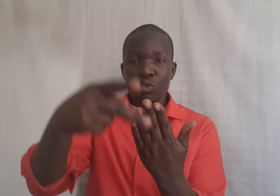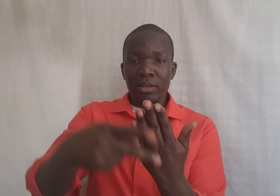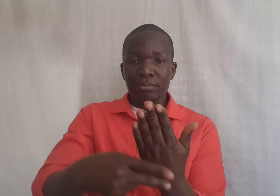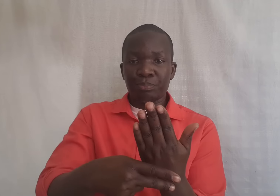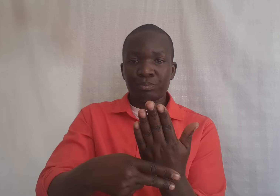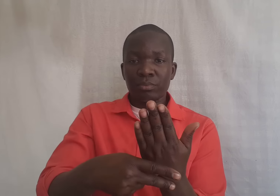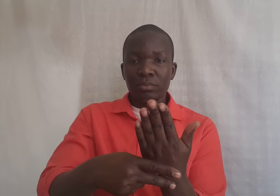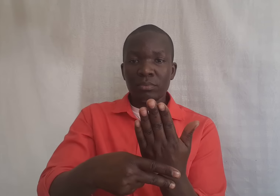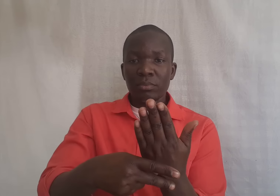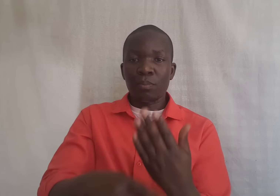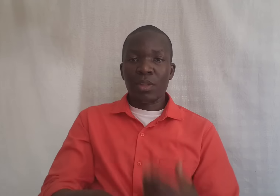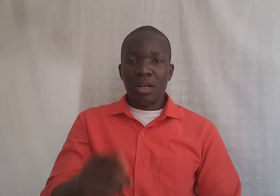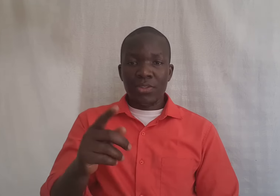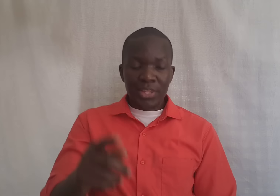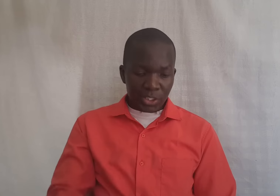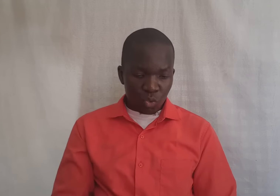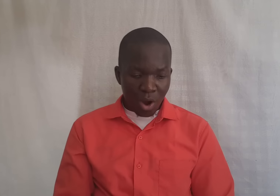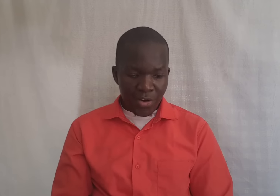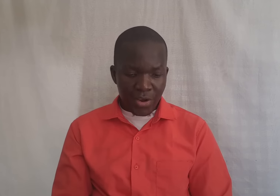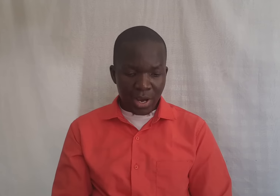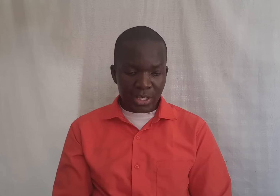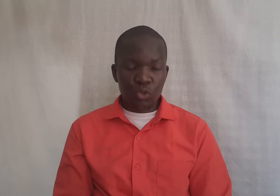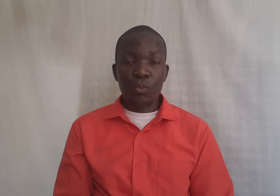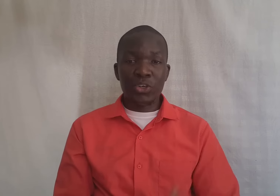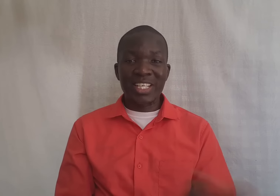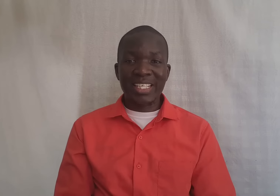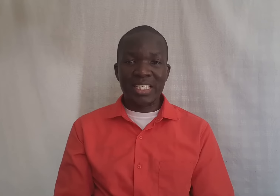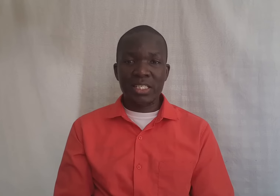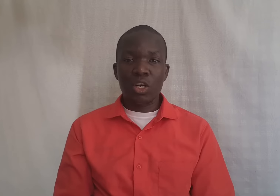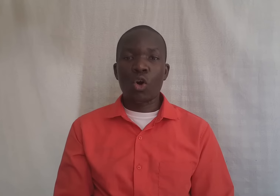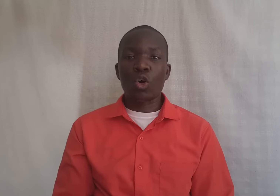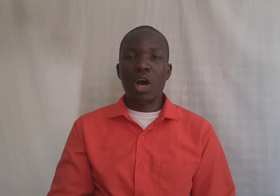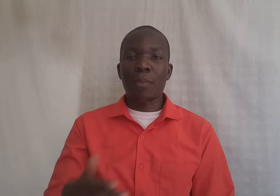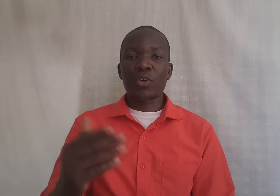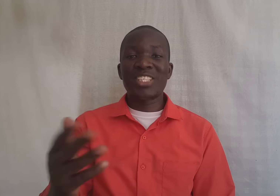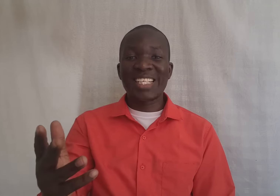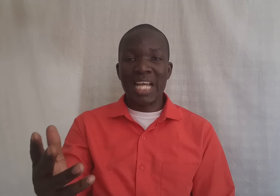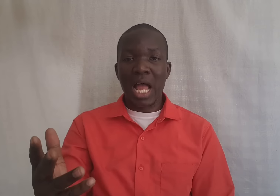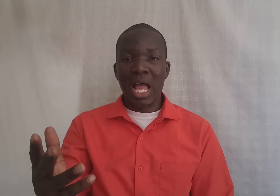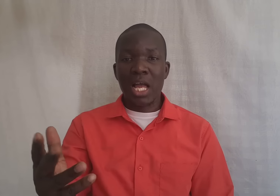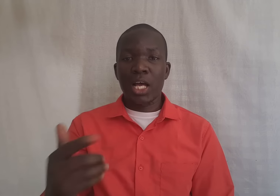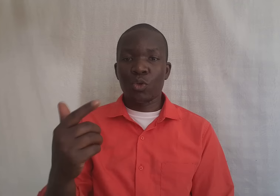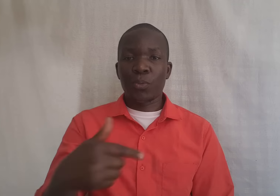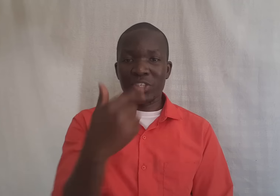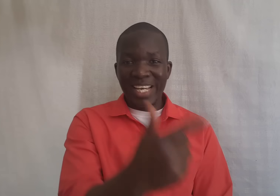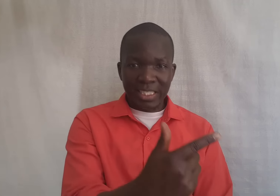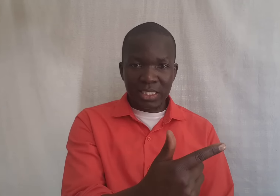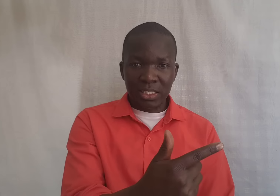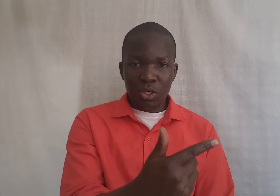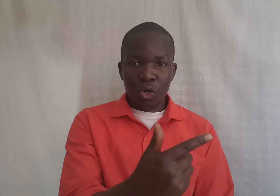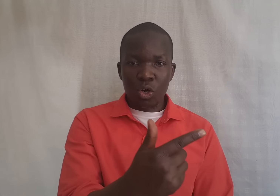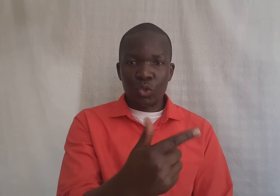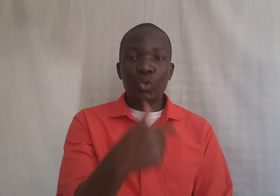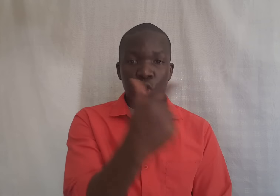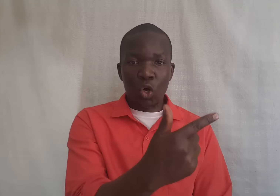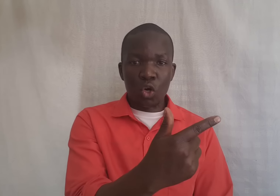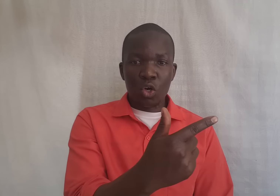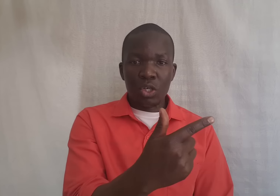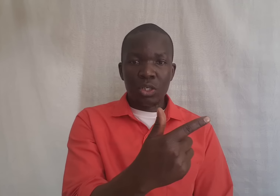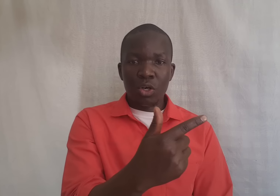one. The next word here is to project, or a projector. To project, to show,